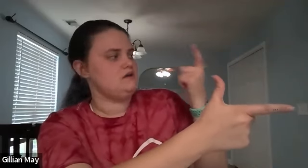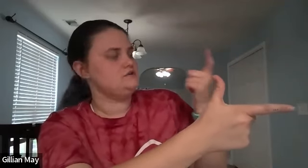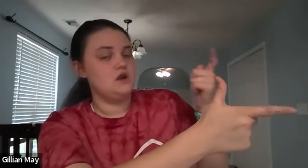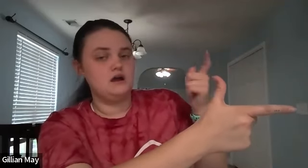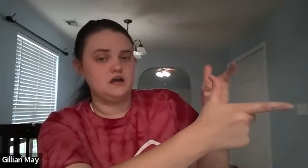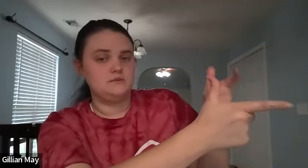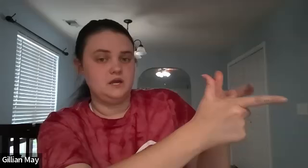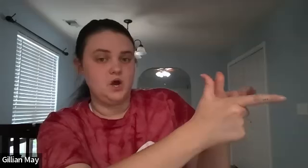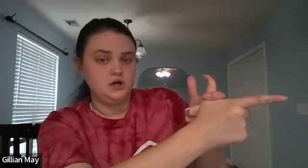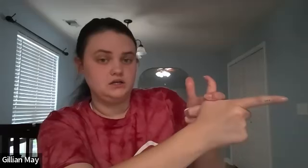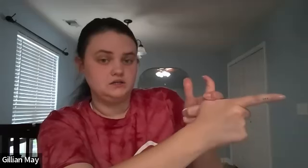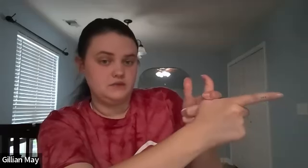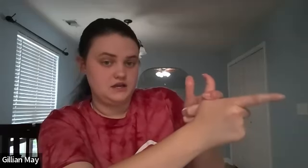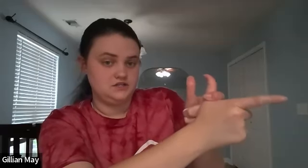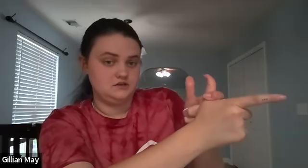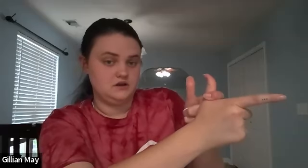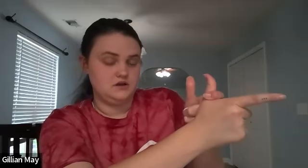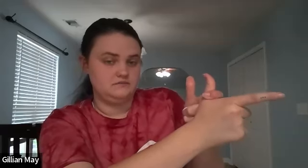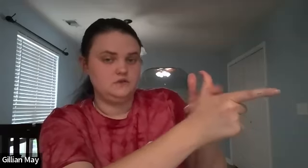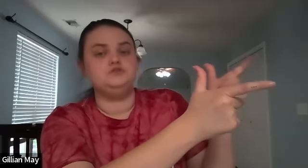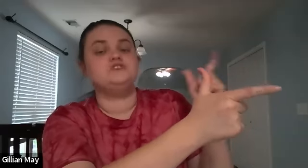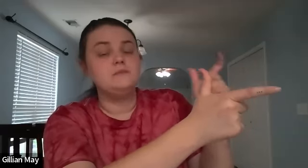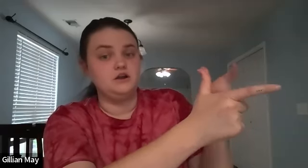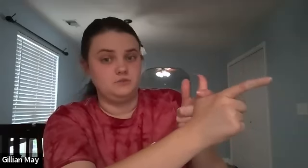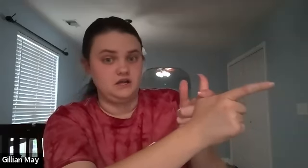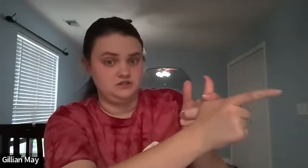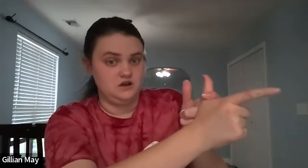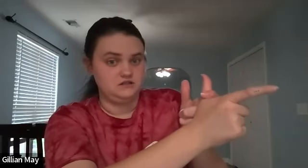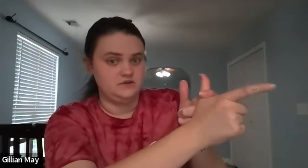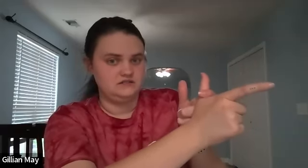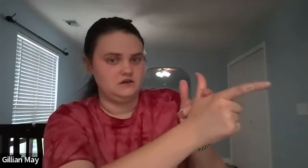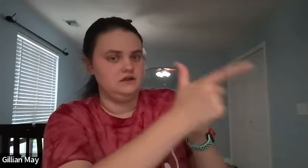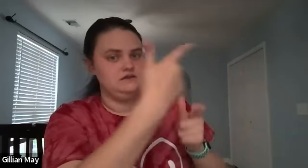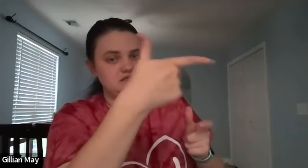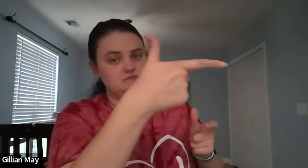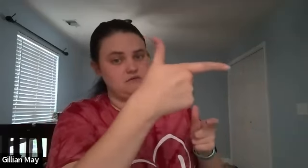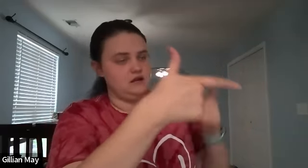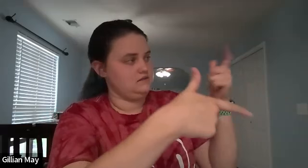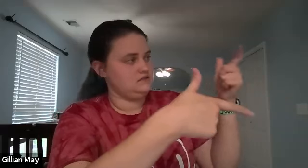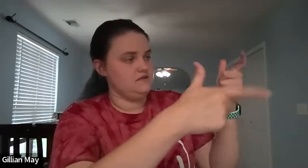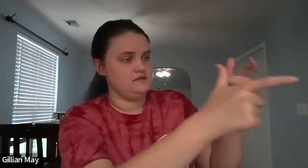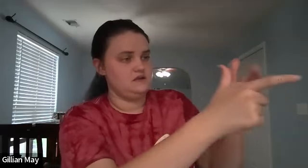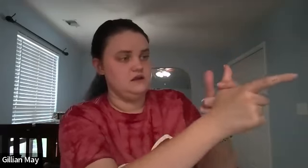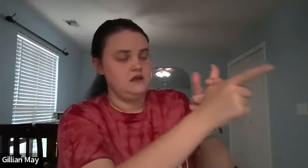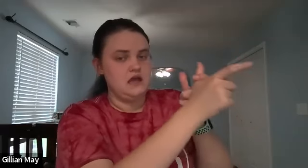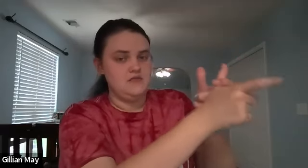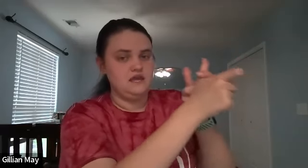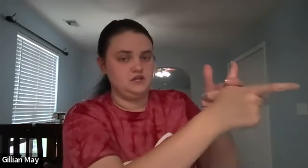your non-dominant hook behind your, your dominant hook behind your non-dominant, sorry. This is my right hand, this is my left hand. And then you